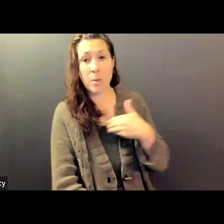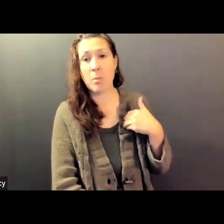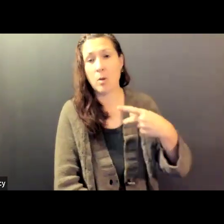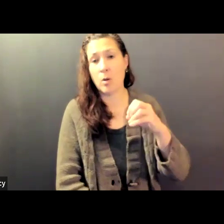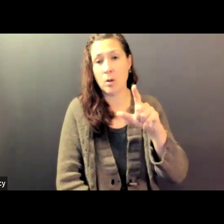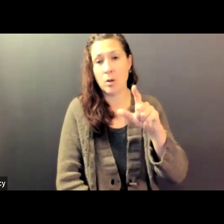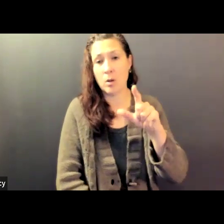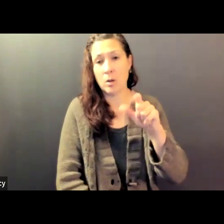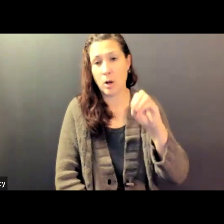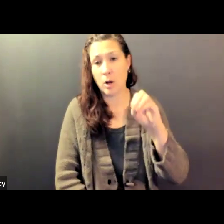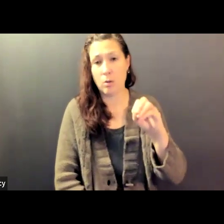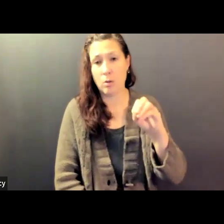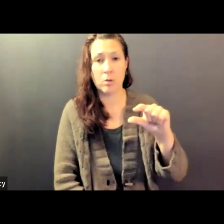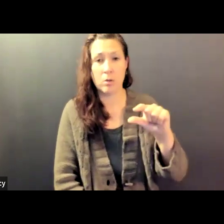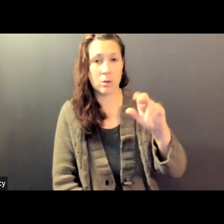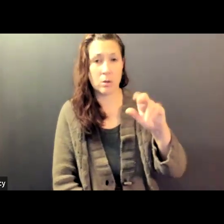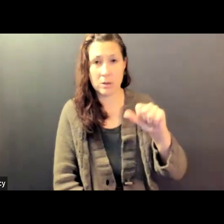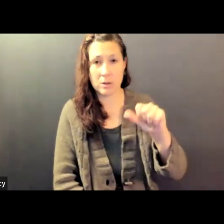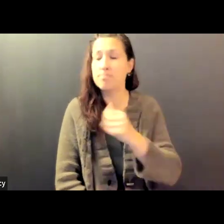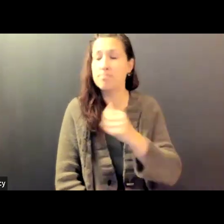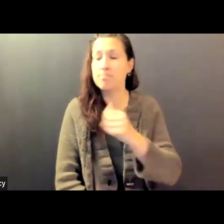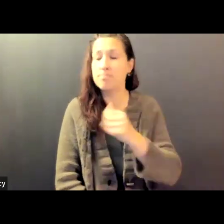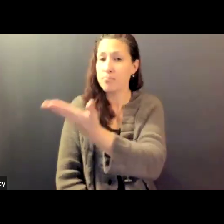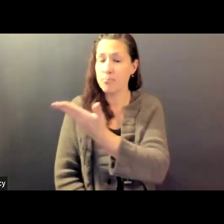Thank you, Madam Chair. Thank you for the presentation.